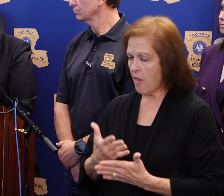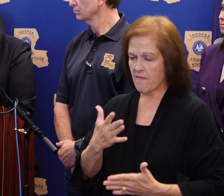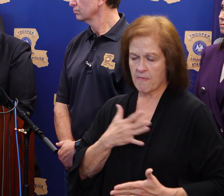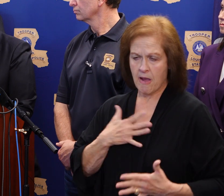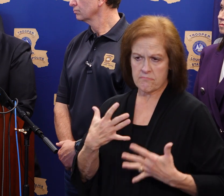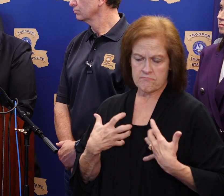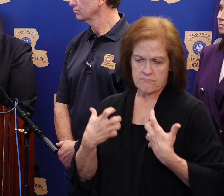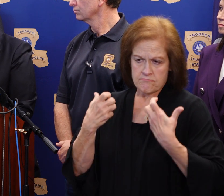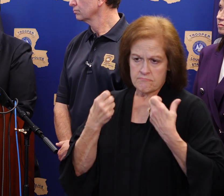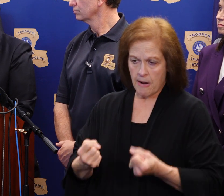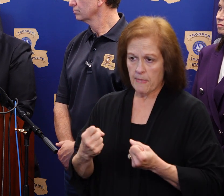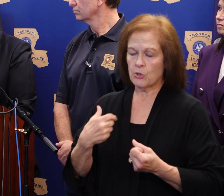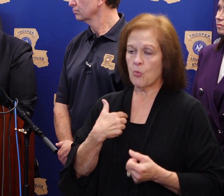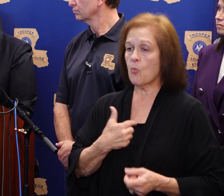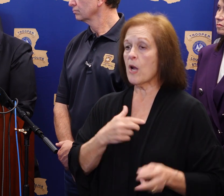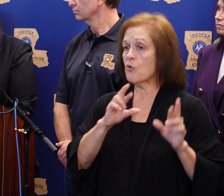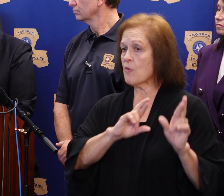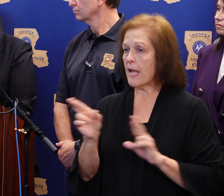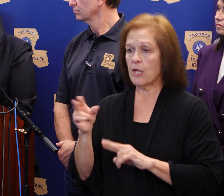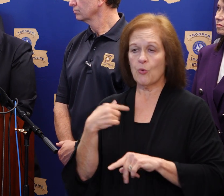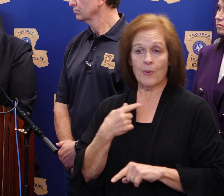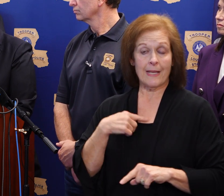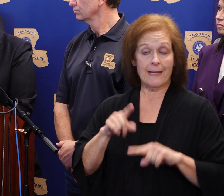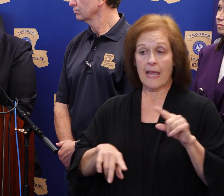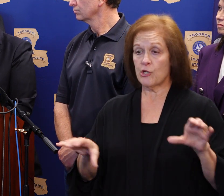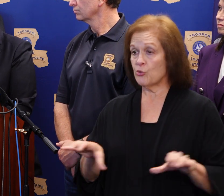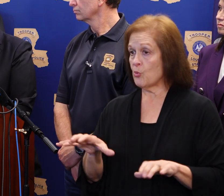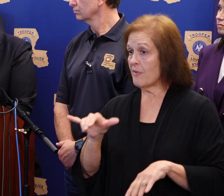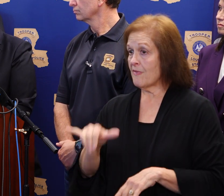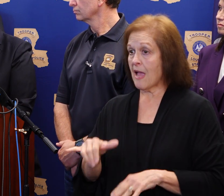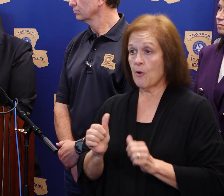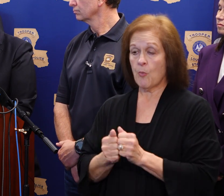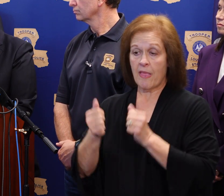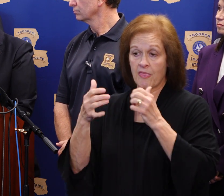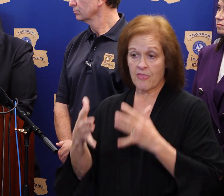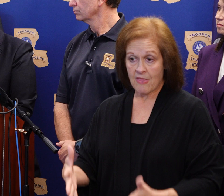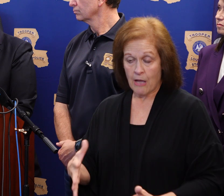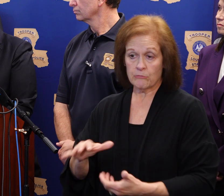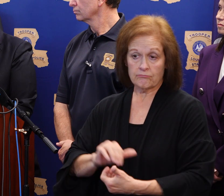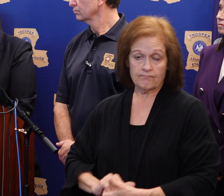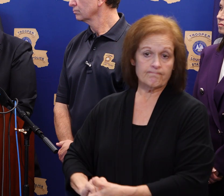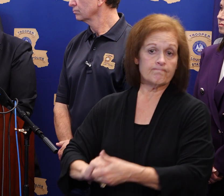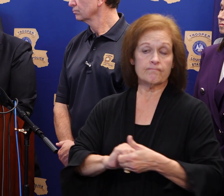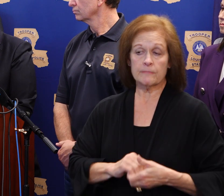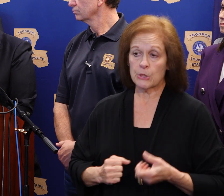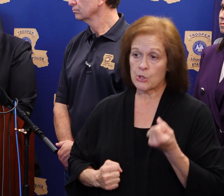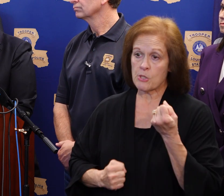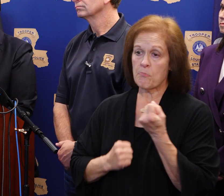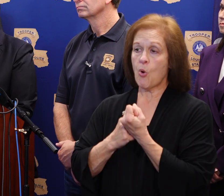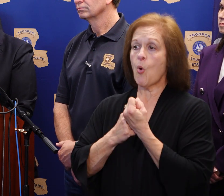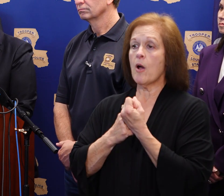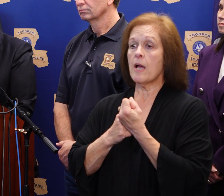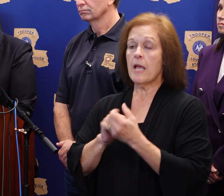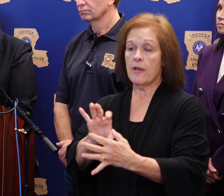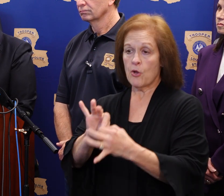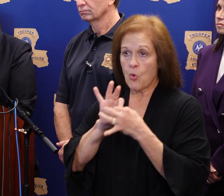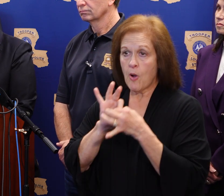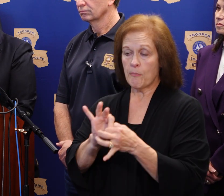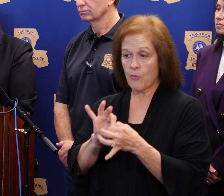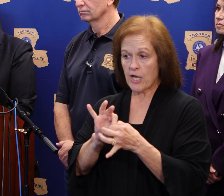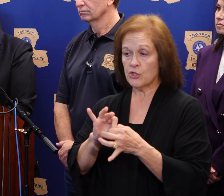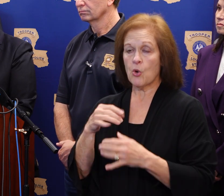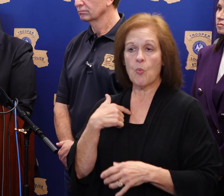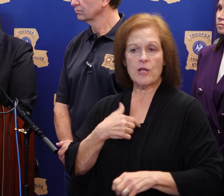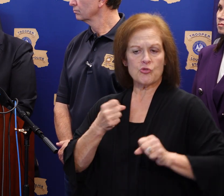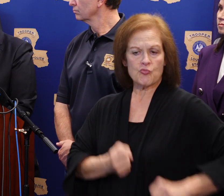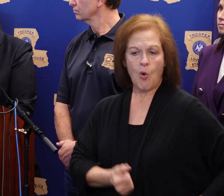are ready. And we could not get here again without the unified presence, support, and cooperation. We